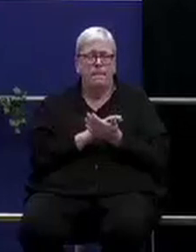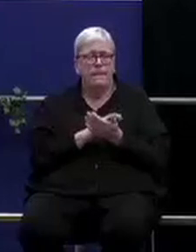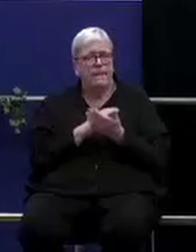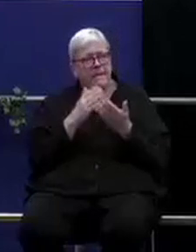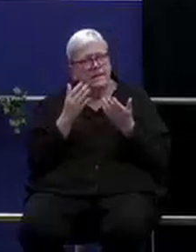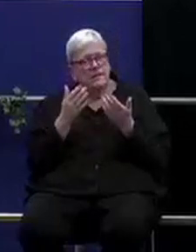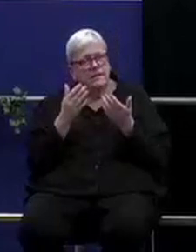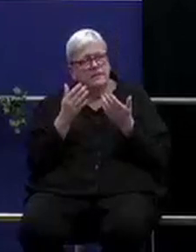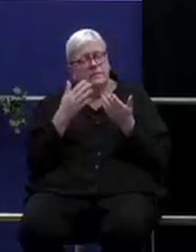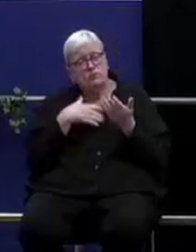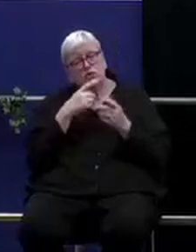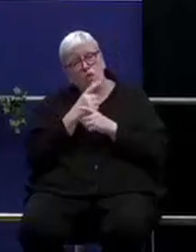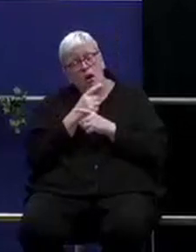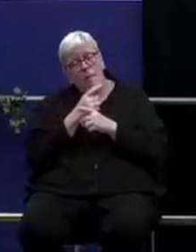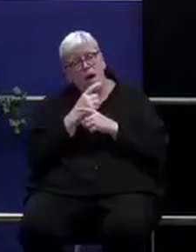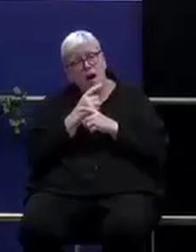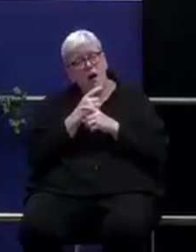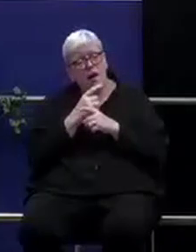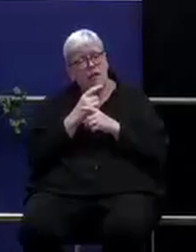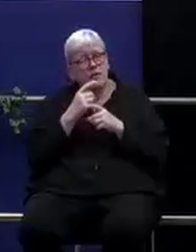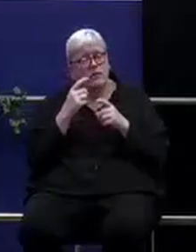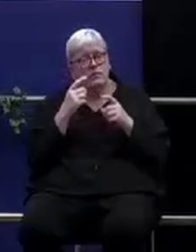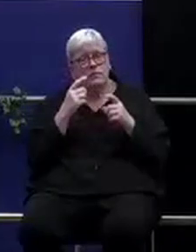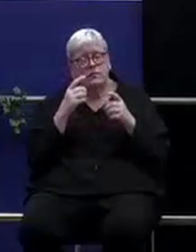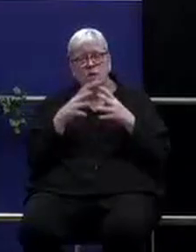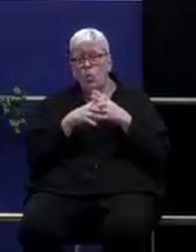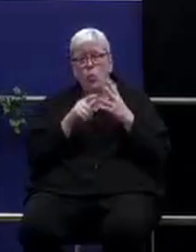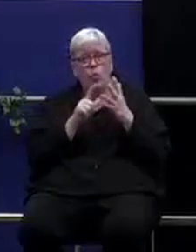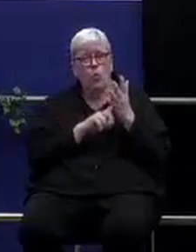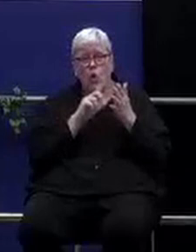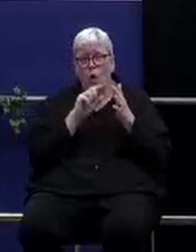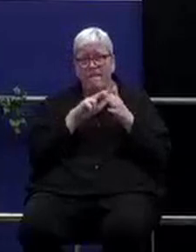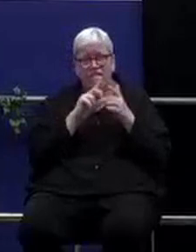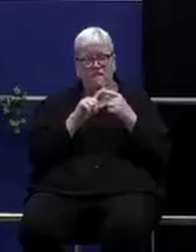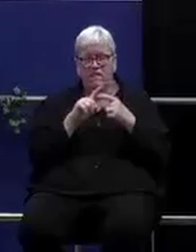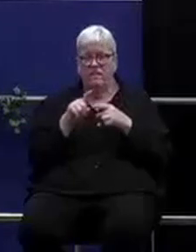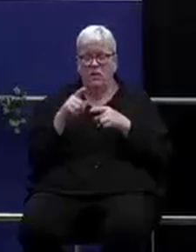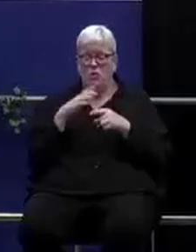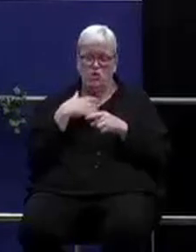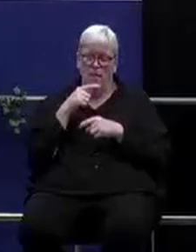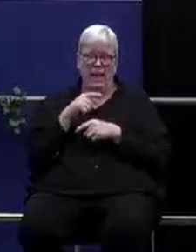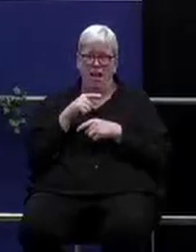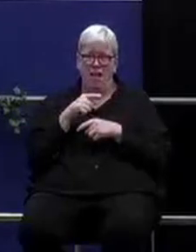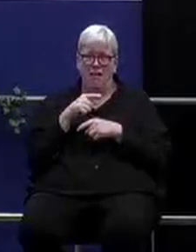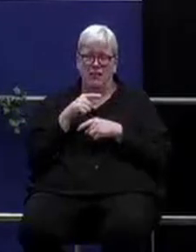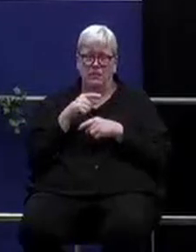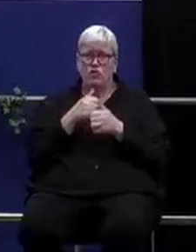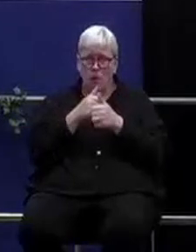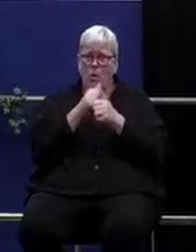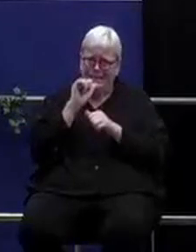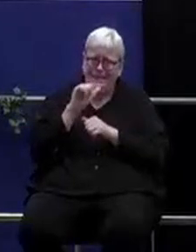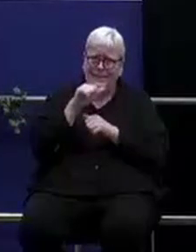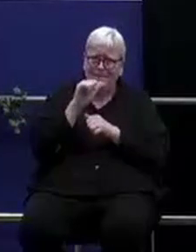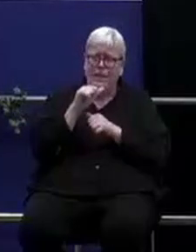that's a good time to talk a bit about Wolfe, because she's not particularly likable. Like, we root for her. We root for her